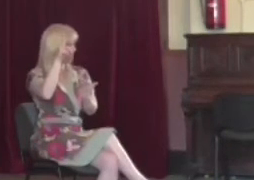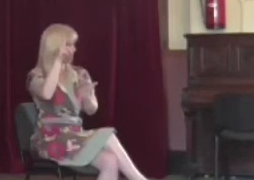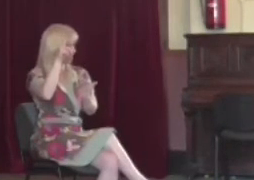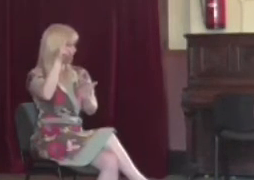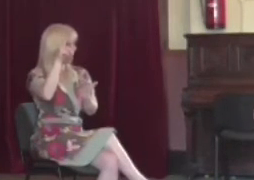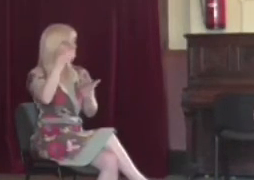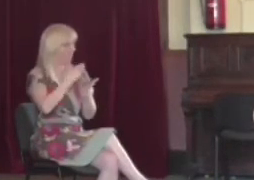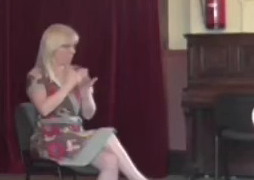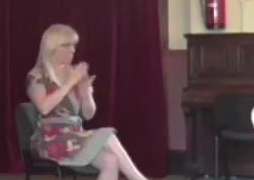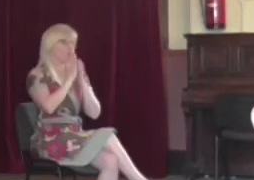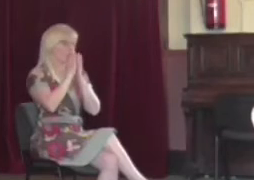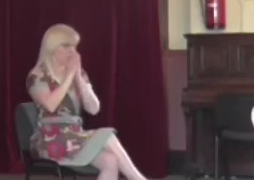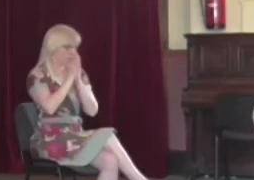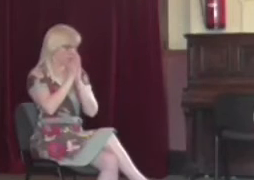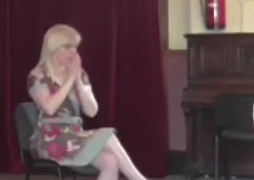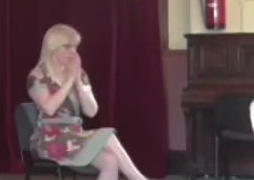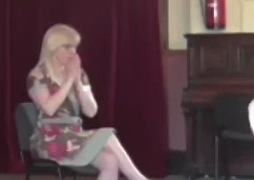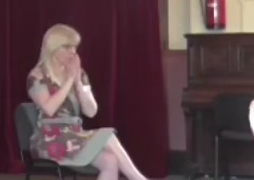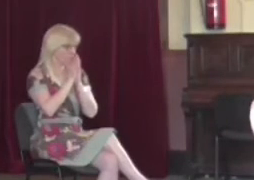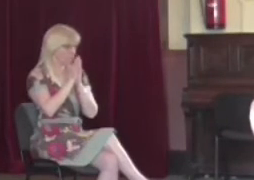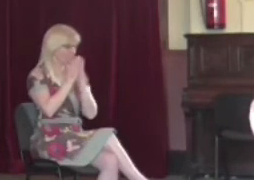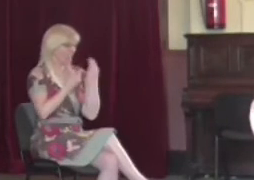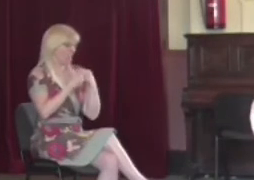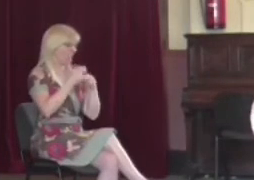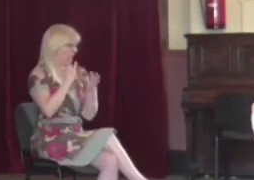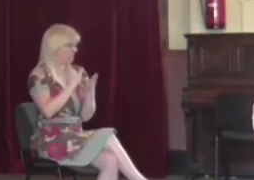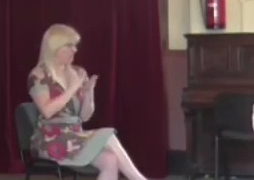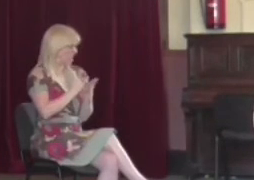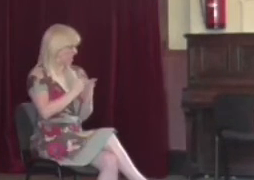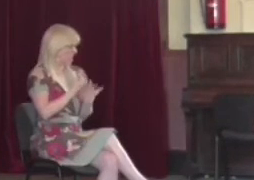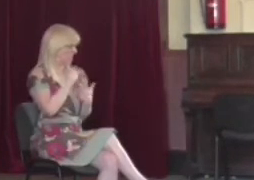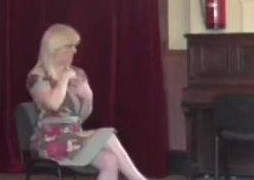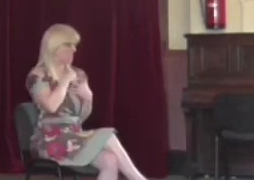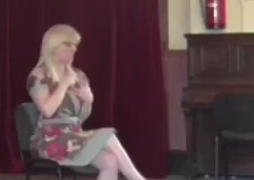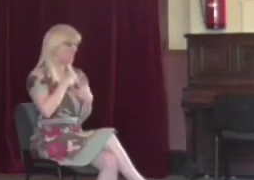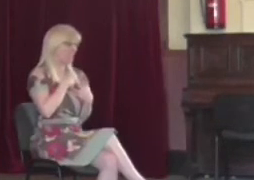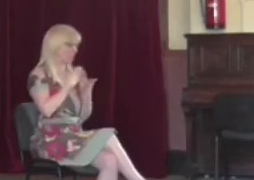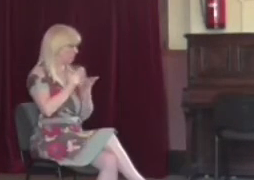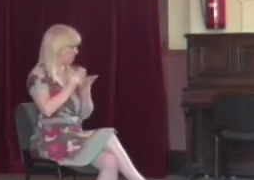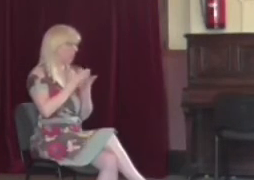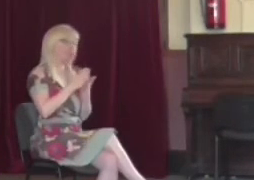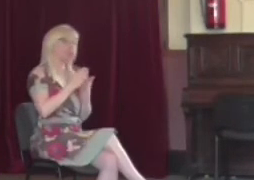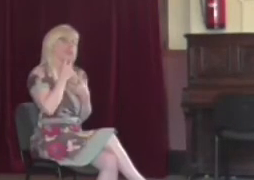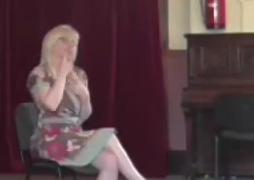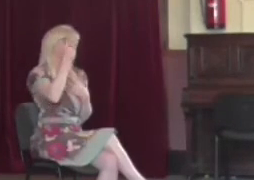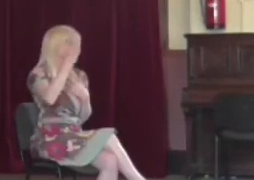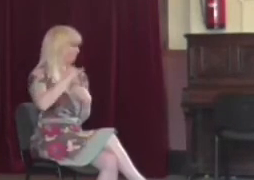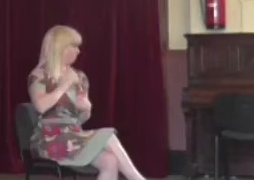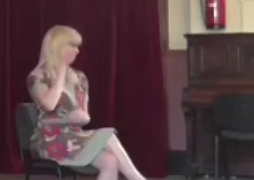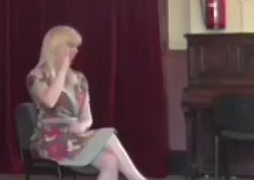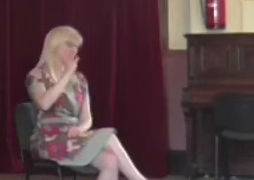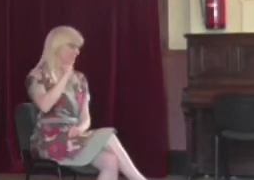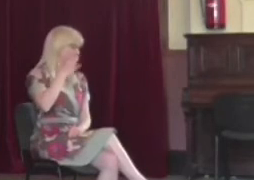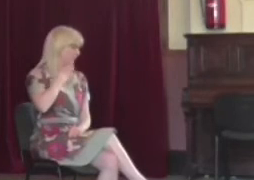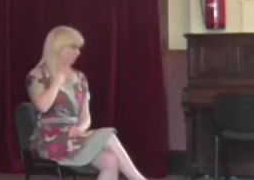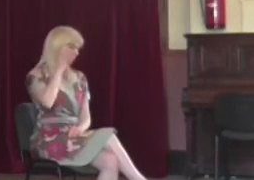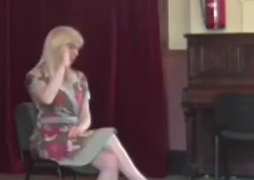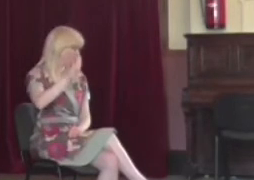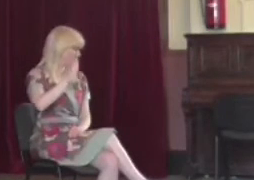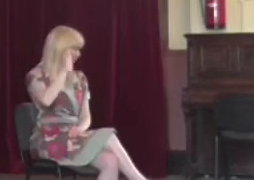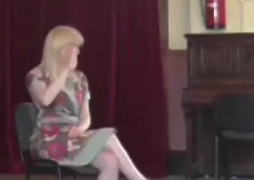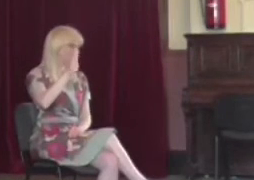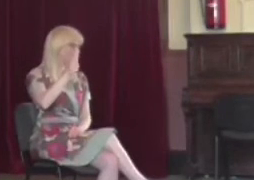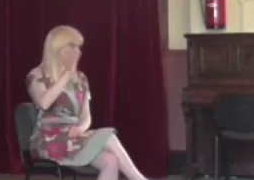about how we're going to sell it. You know, it's got to be worded just right, so just, you know. I don't know, actually. I don't know.